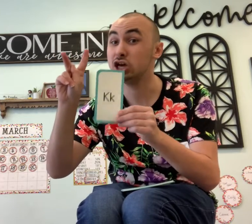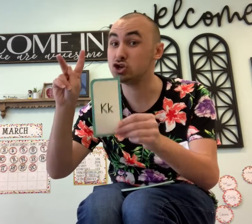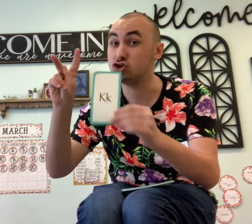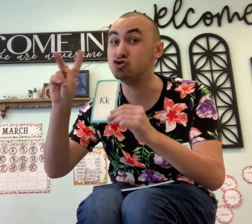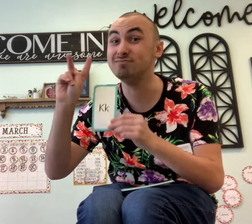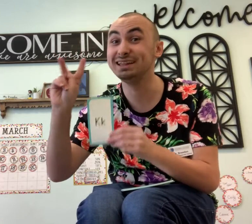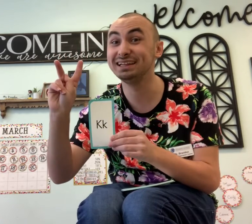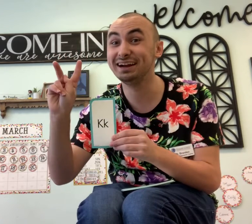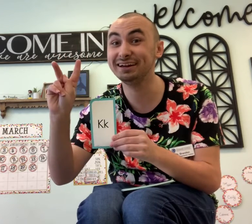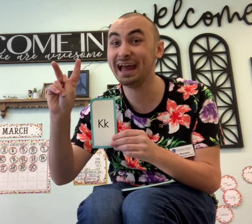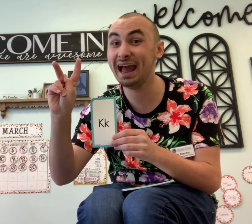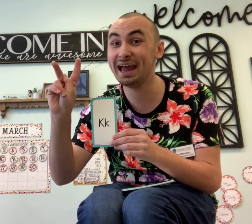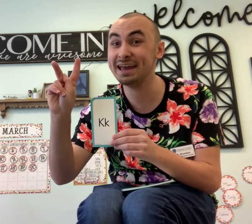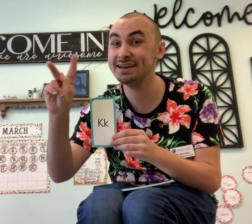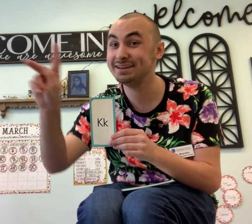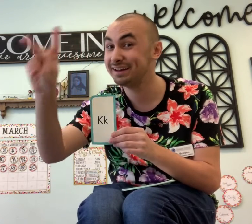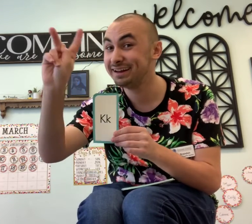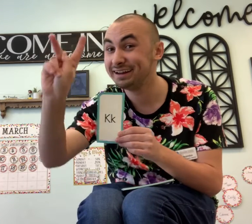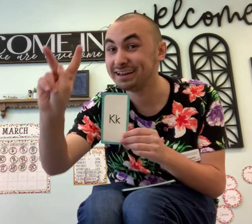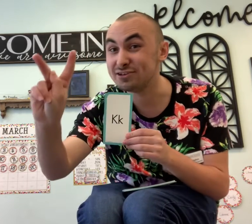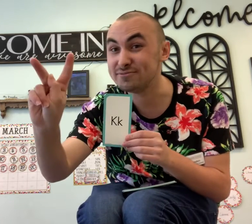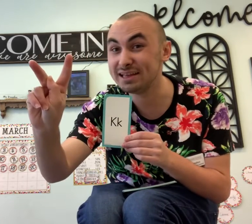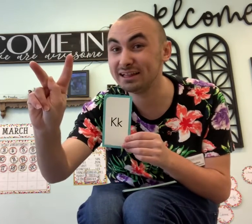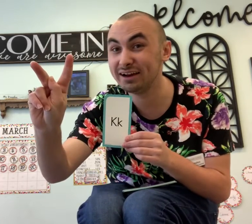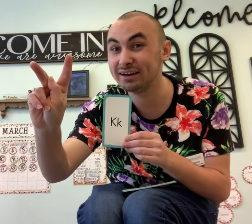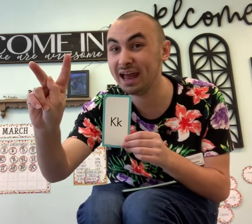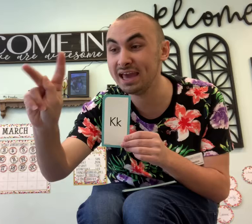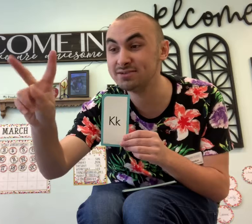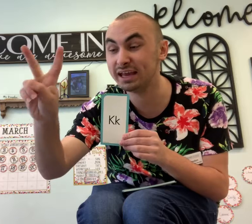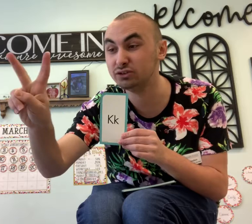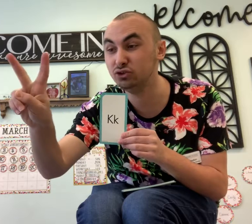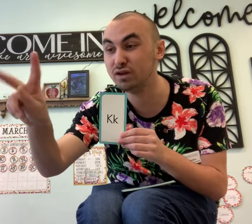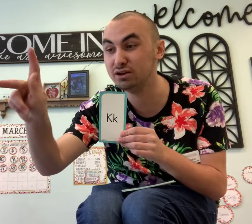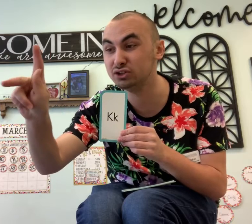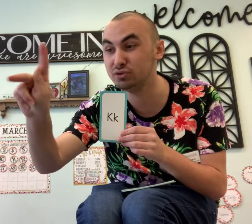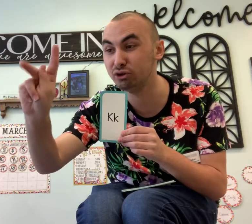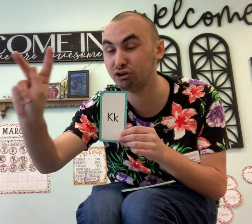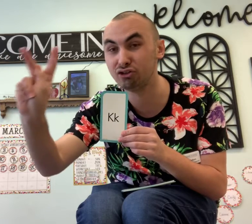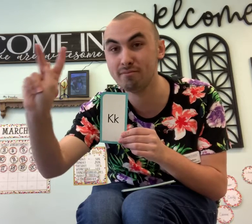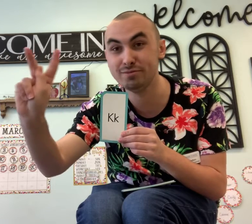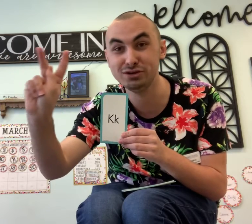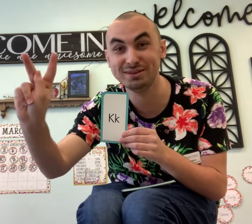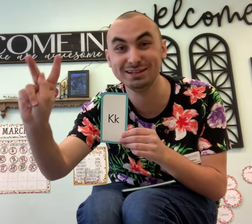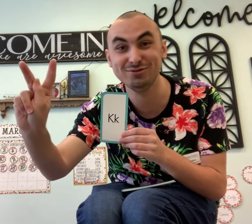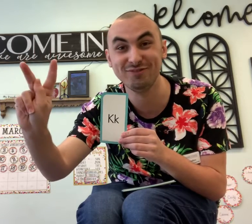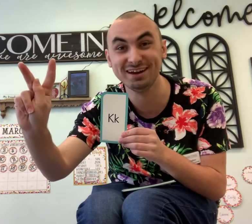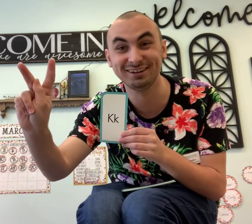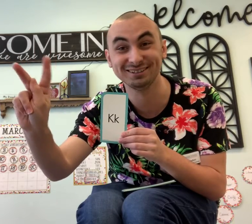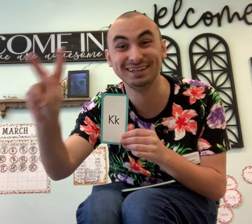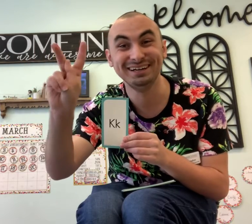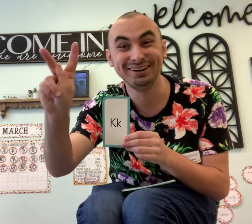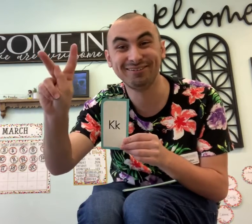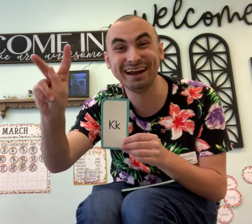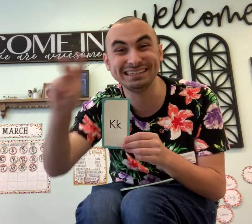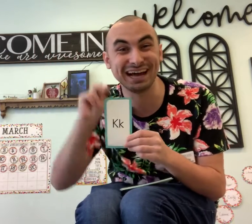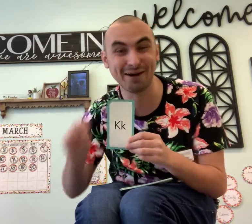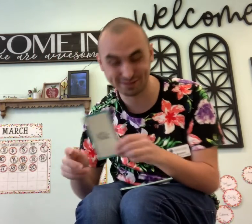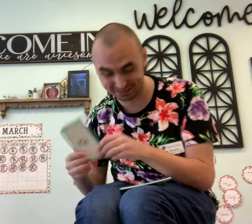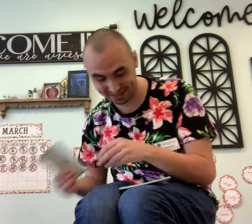Can you make the letter K? Can you make the letter K? You take two fingers and you put your thumb in between the two fingers. Great job with the letter